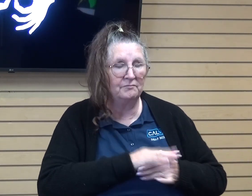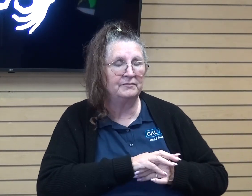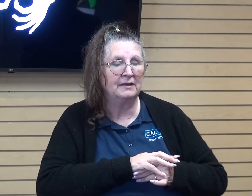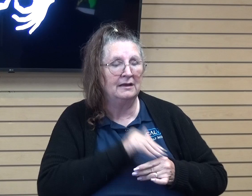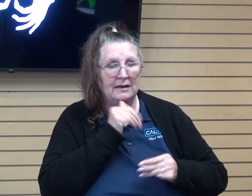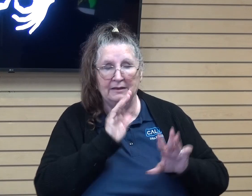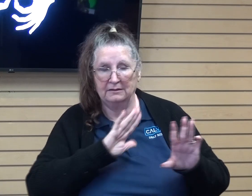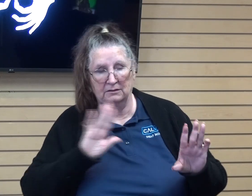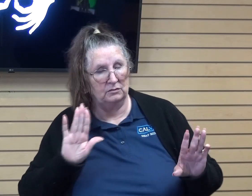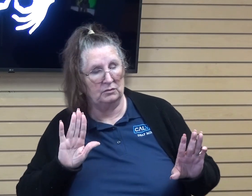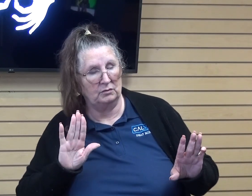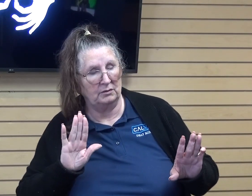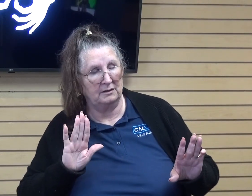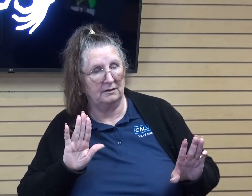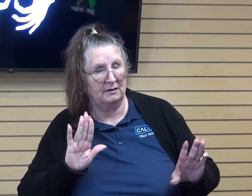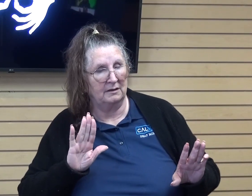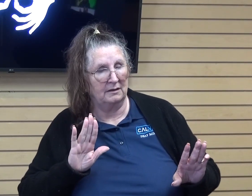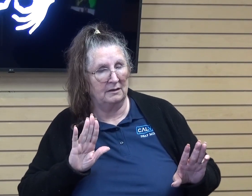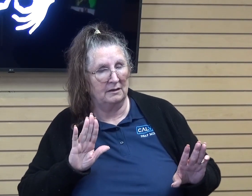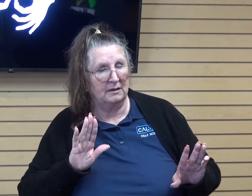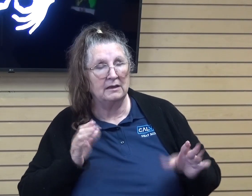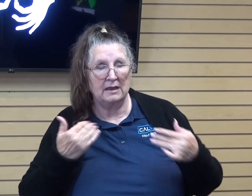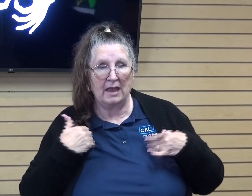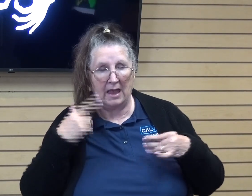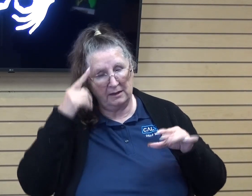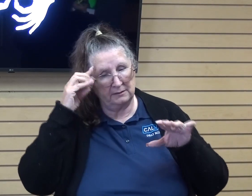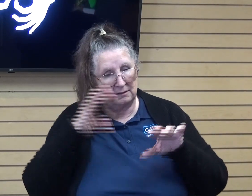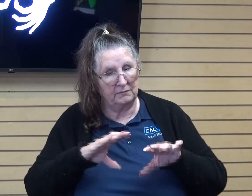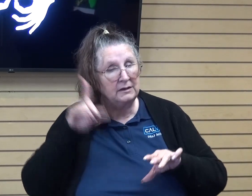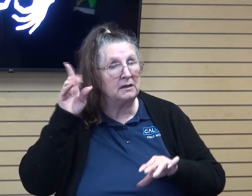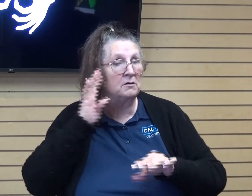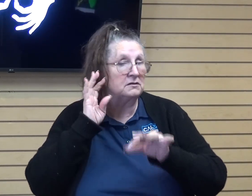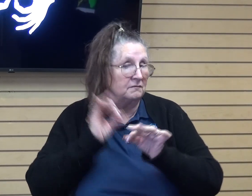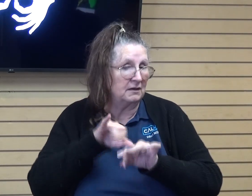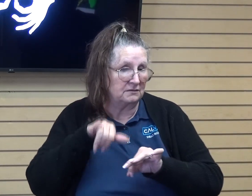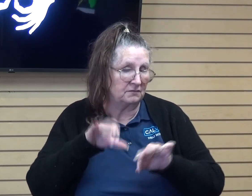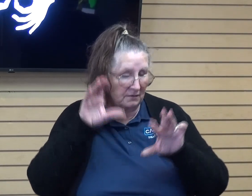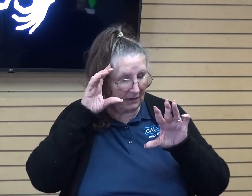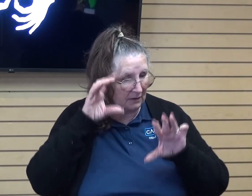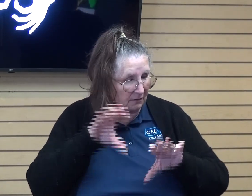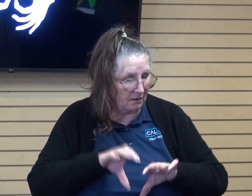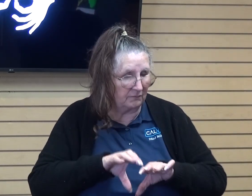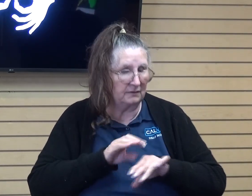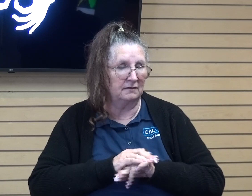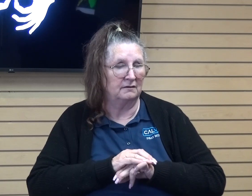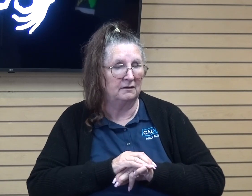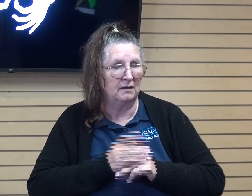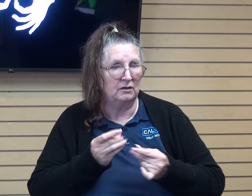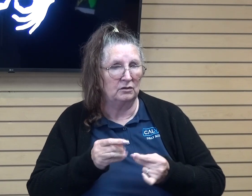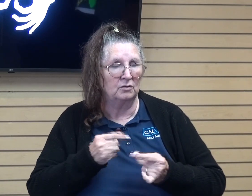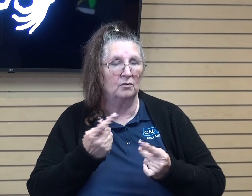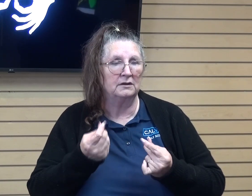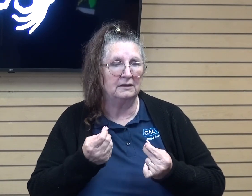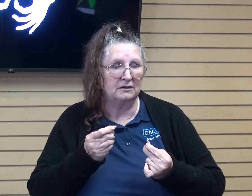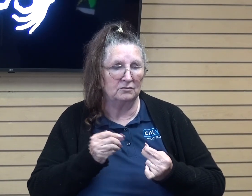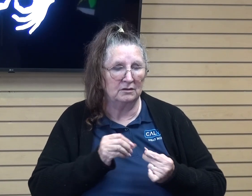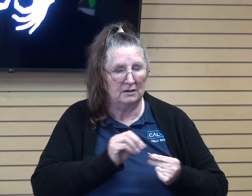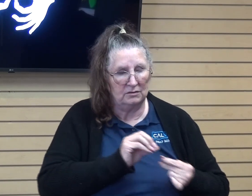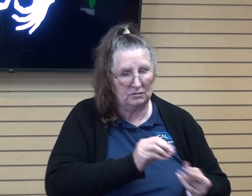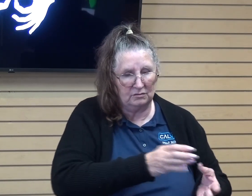away from their covenant he had with them. He stayed faithful and continued to do what needed to be done to get them back. So